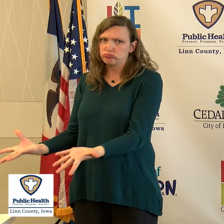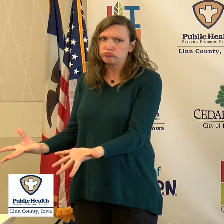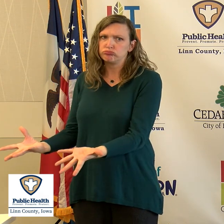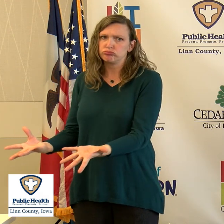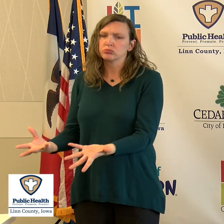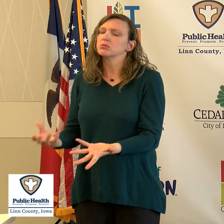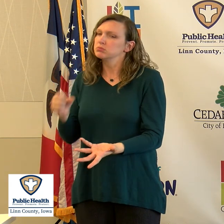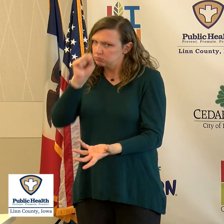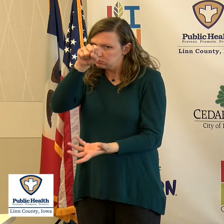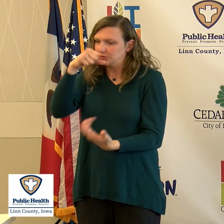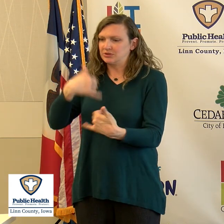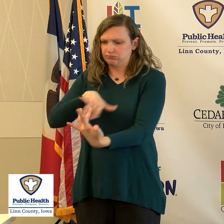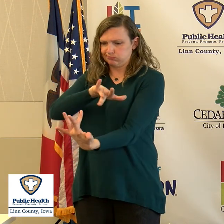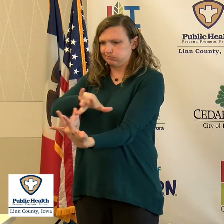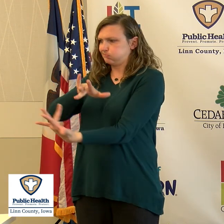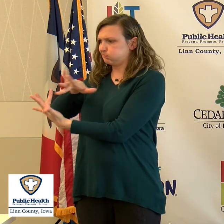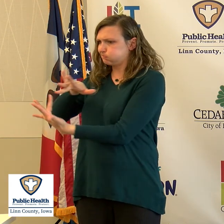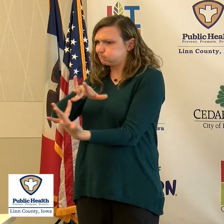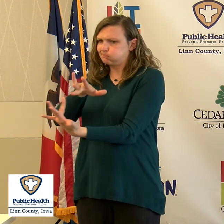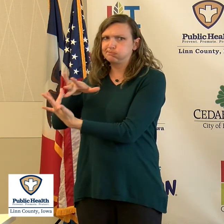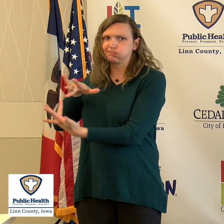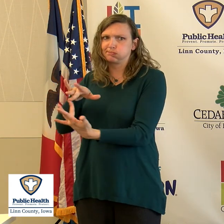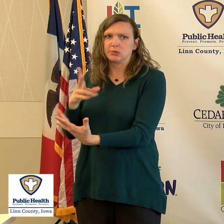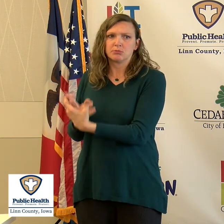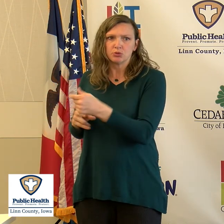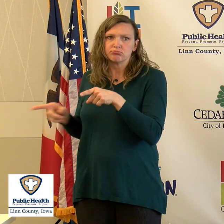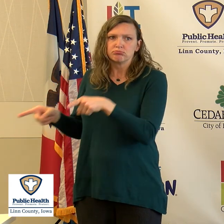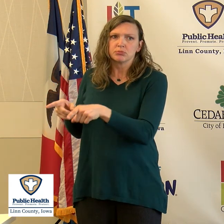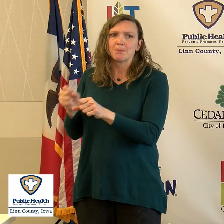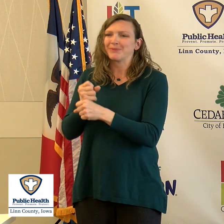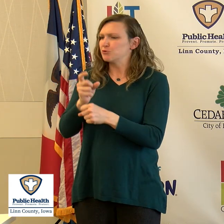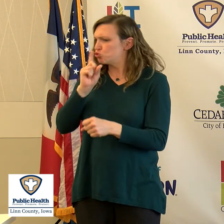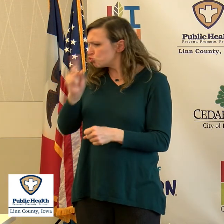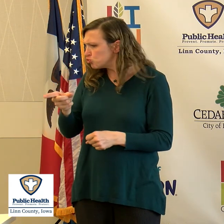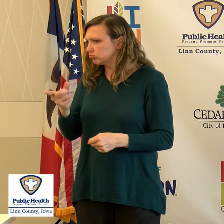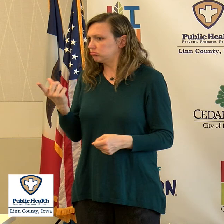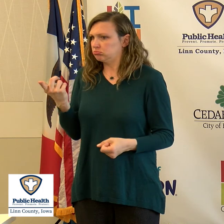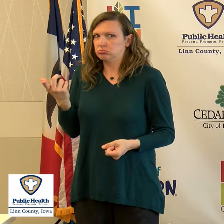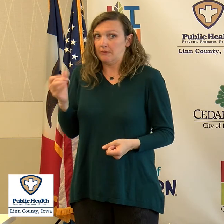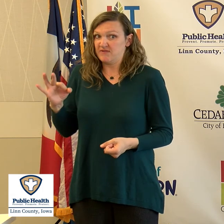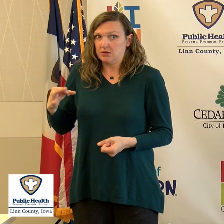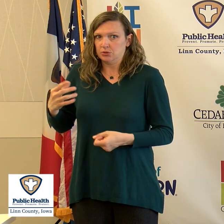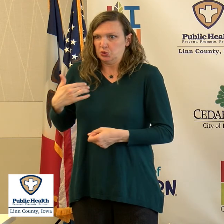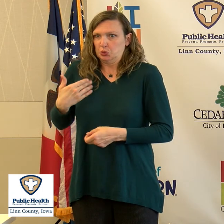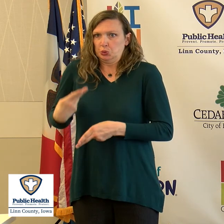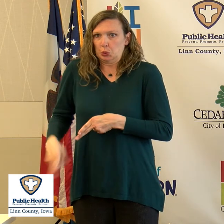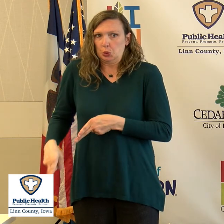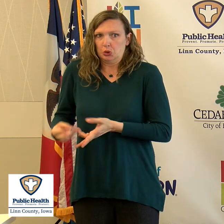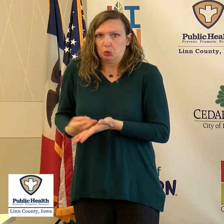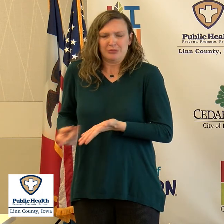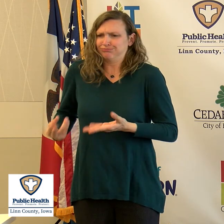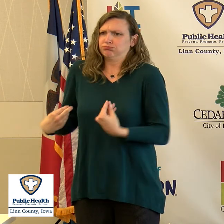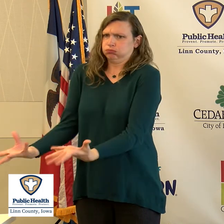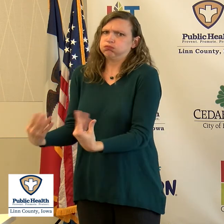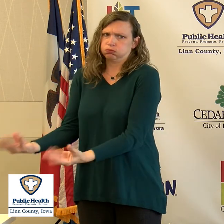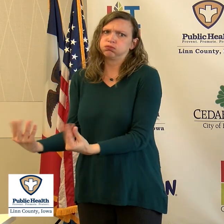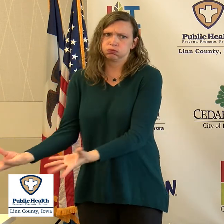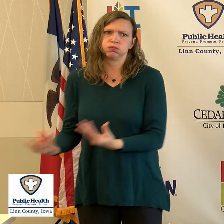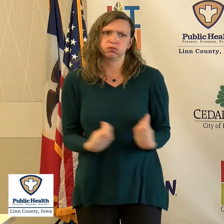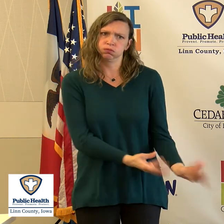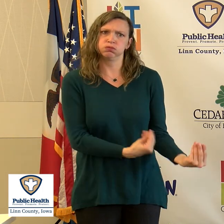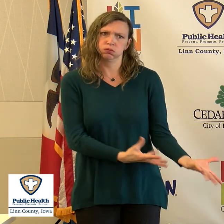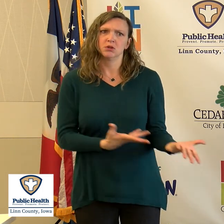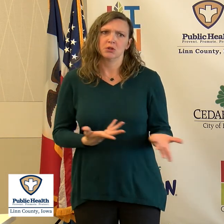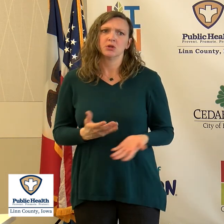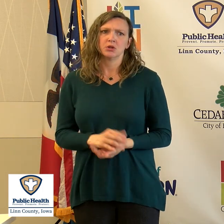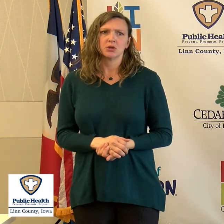what's going on, how can we be of support, what do they need, how can we help fill those needs, and just to make sure that